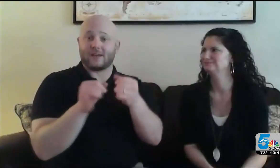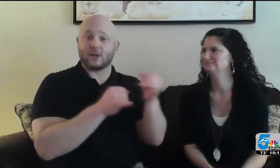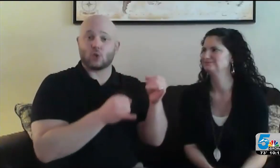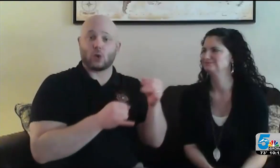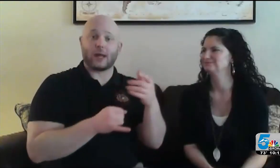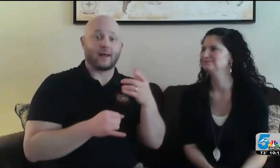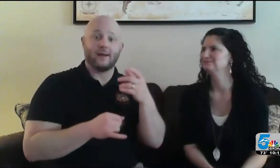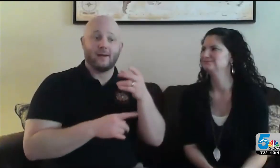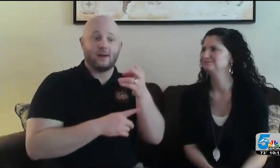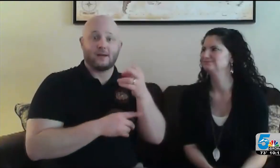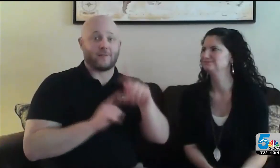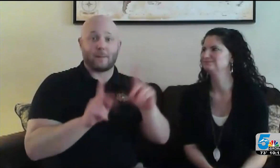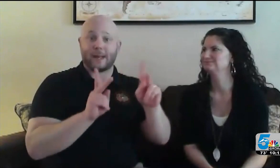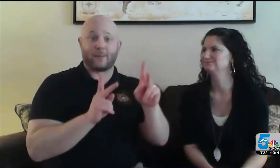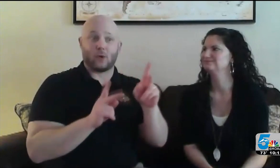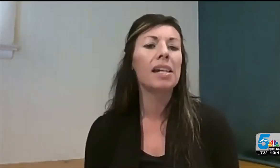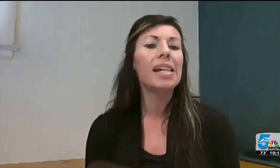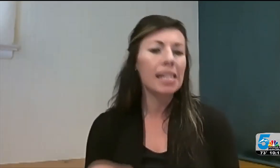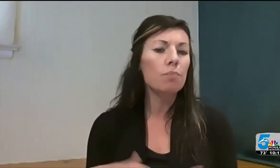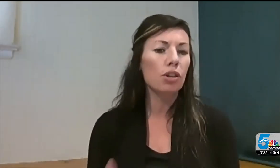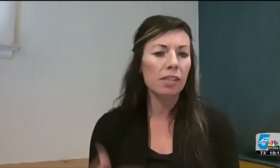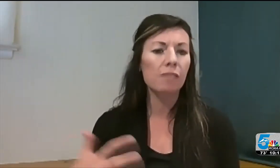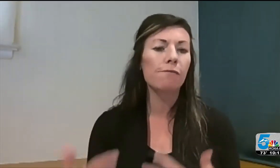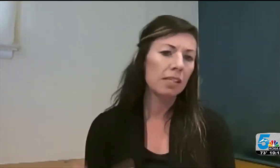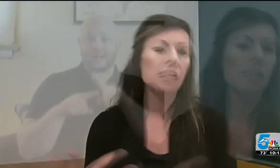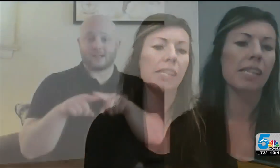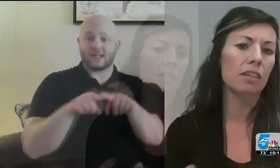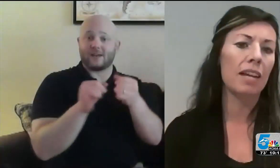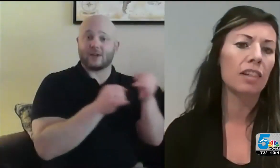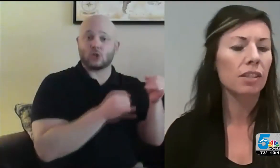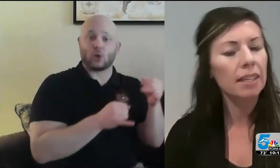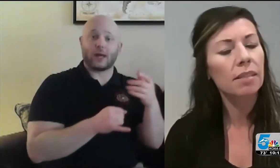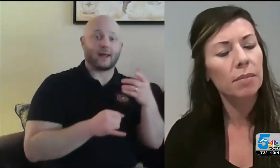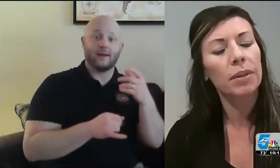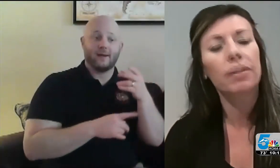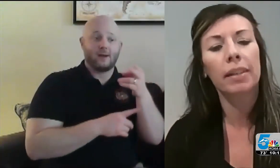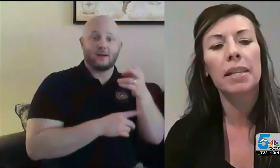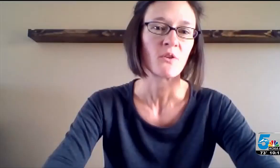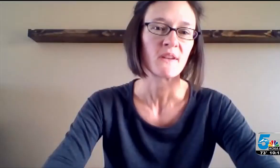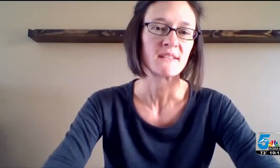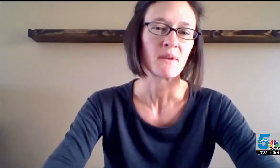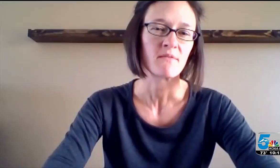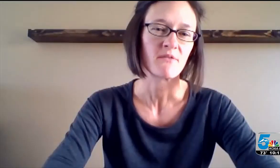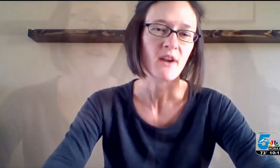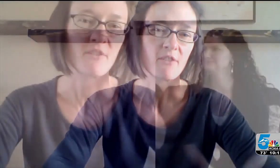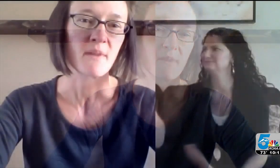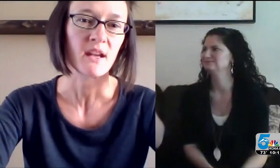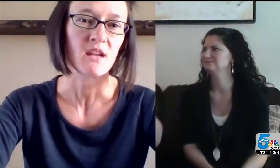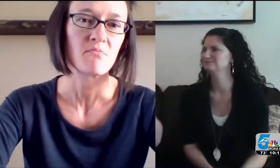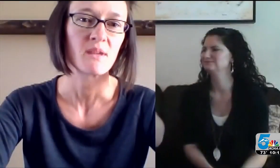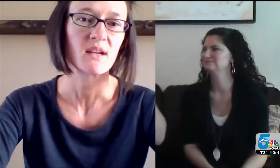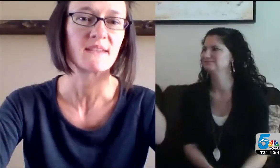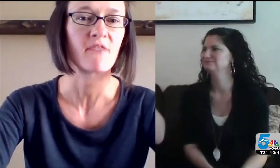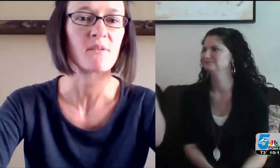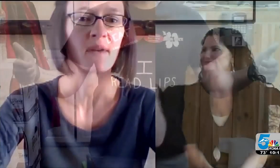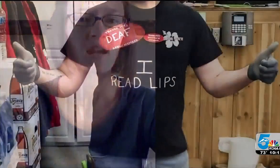hard of hearing. His wife is deaf. Ryan March is inter for Anthony and Jennifer Ebert is interpreting for Natalie. key to all of this